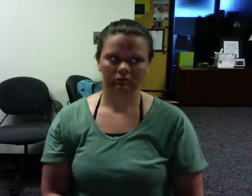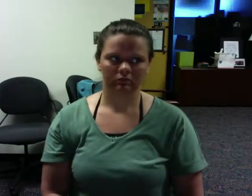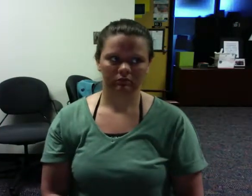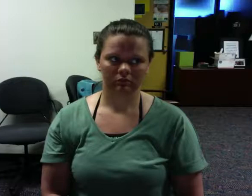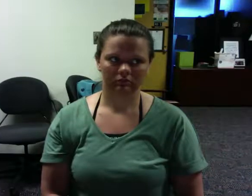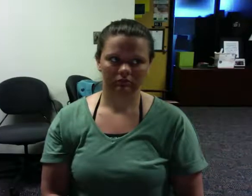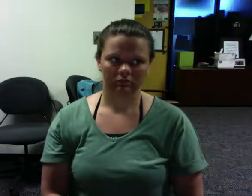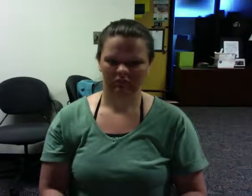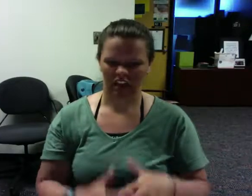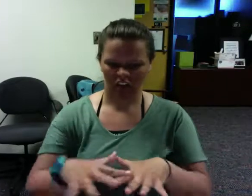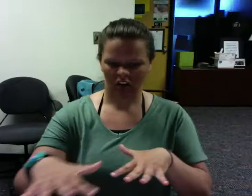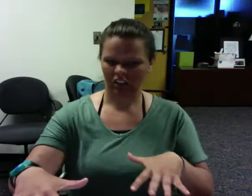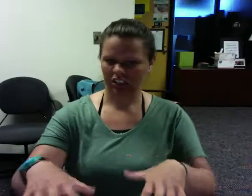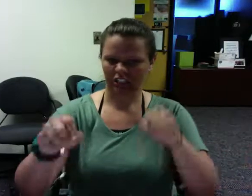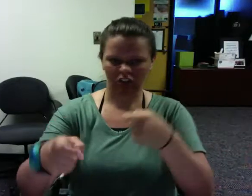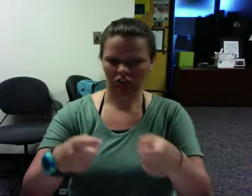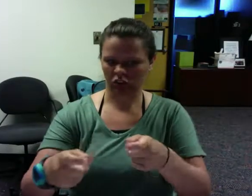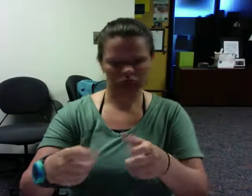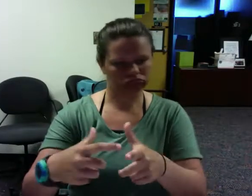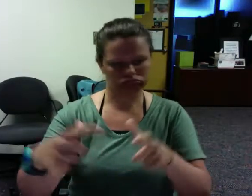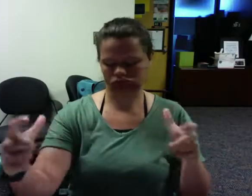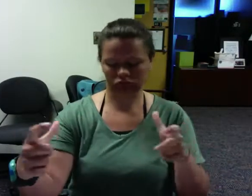All right, what about Washington? Lacey?